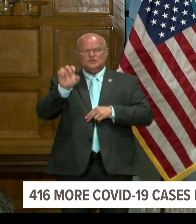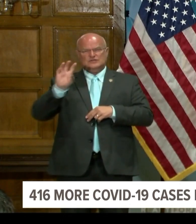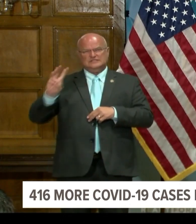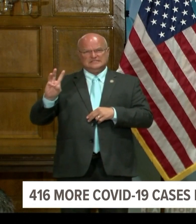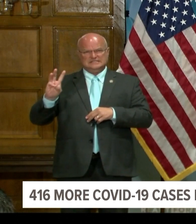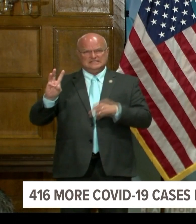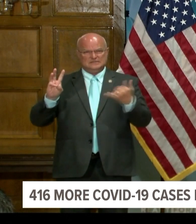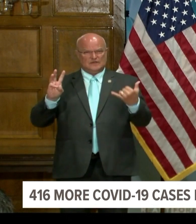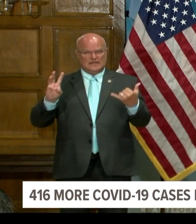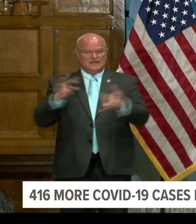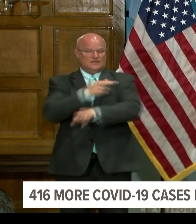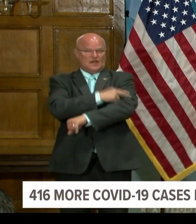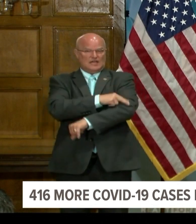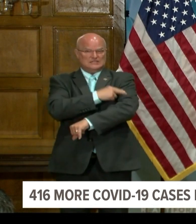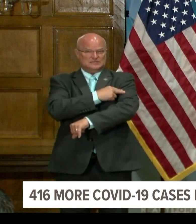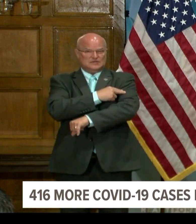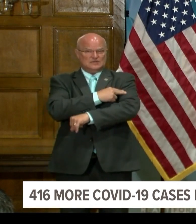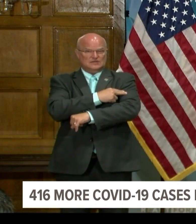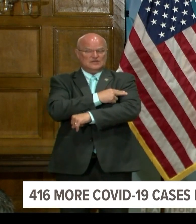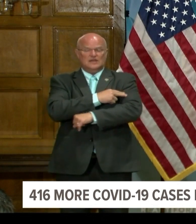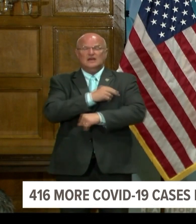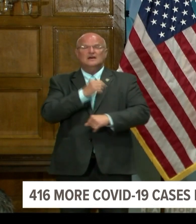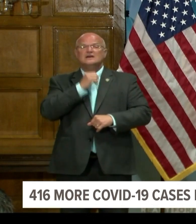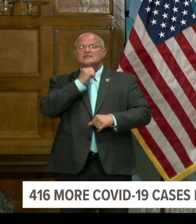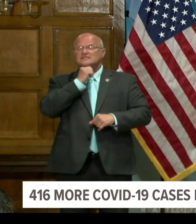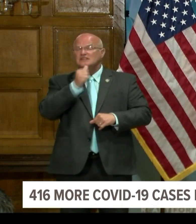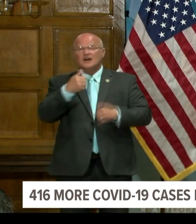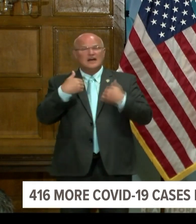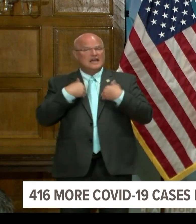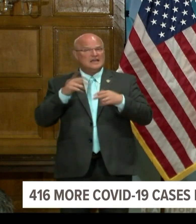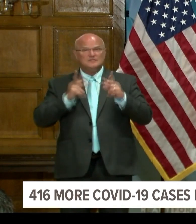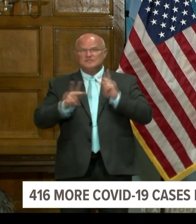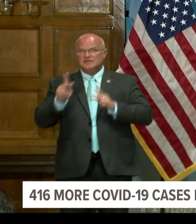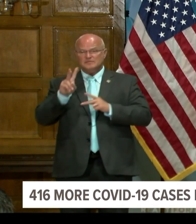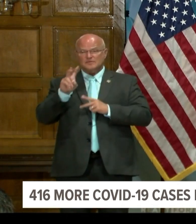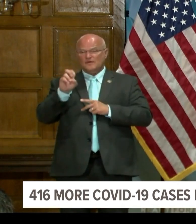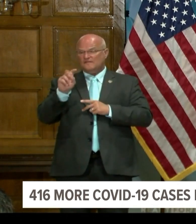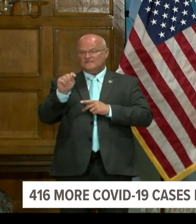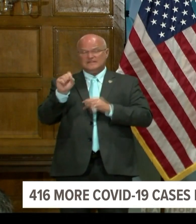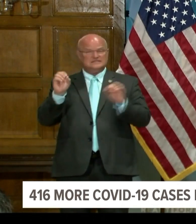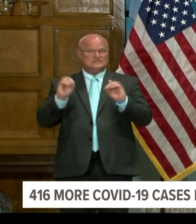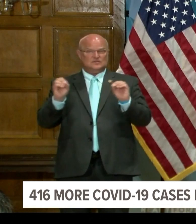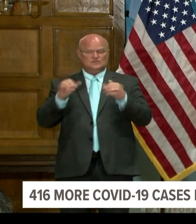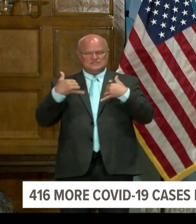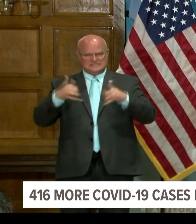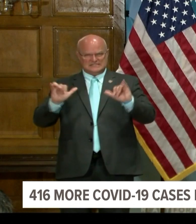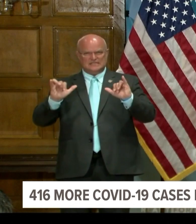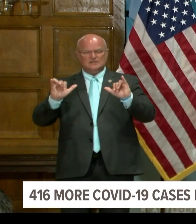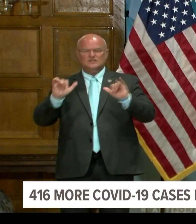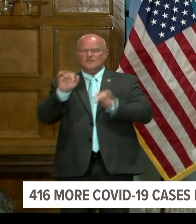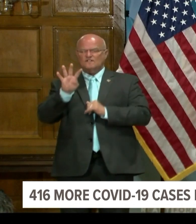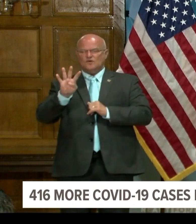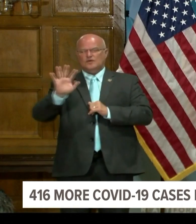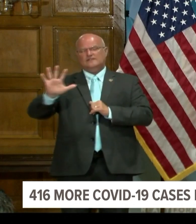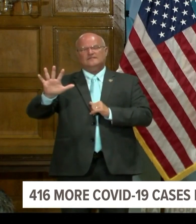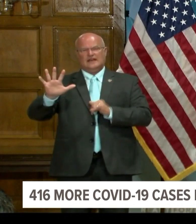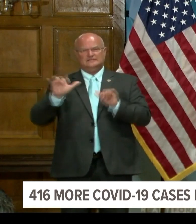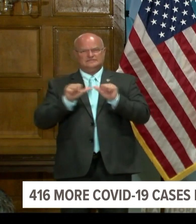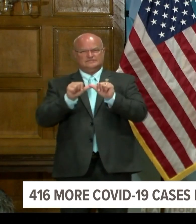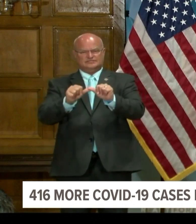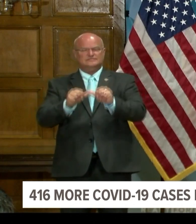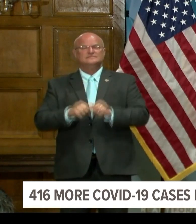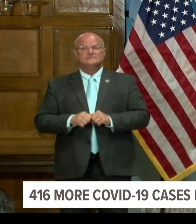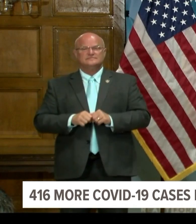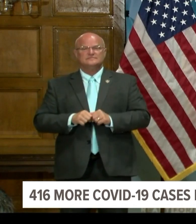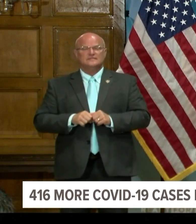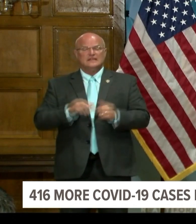206. We have not had more patients ventilated since yesterday. Patients on a ventilator are 45.